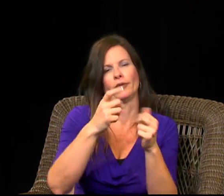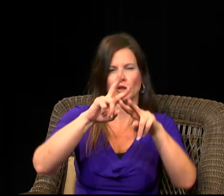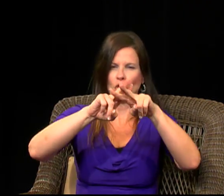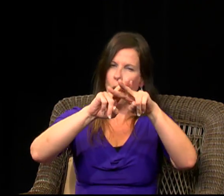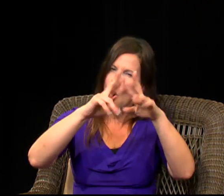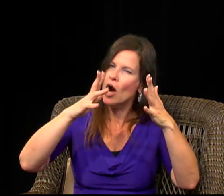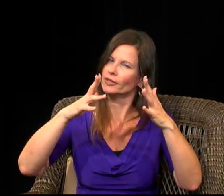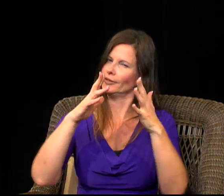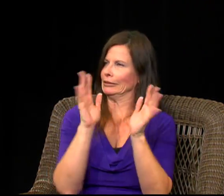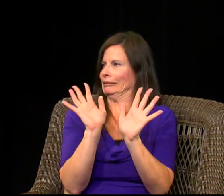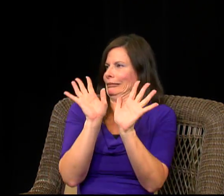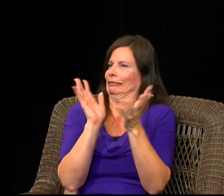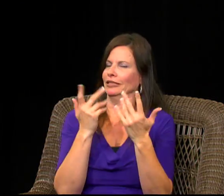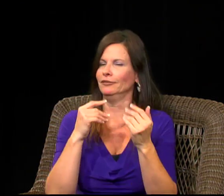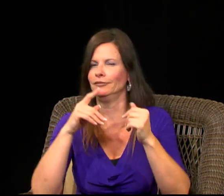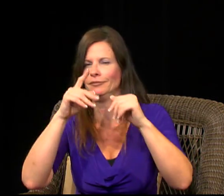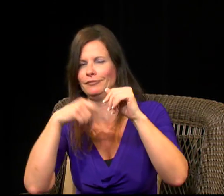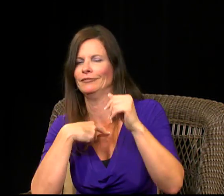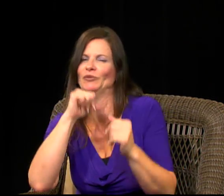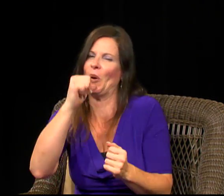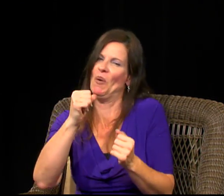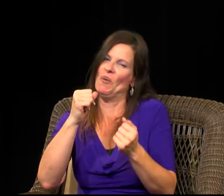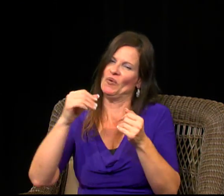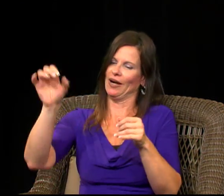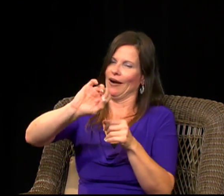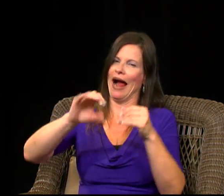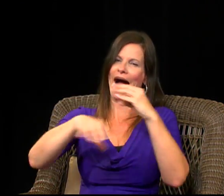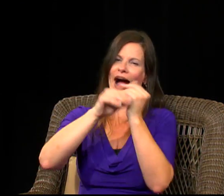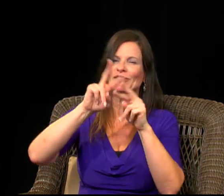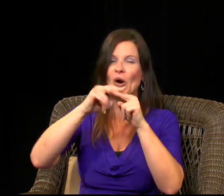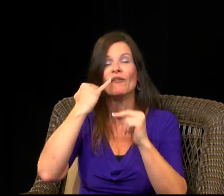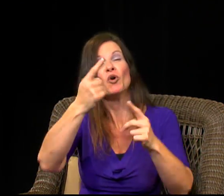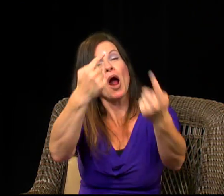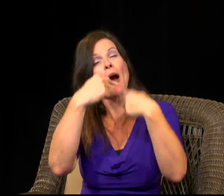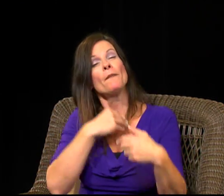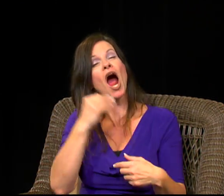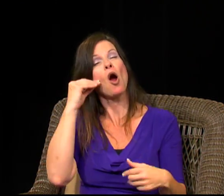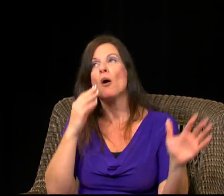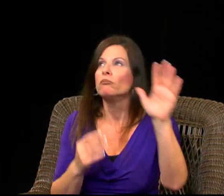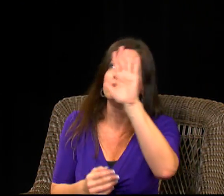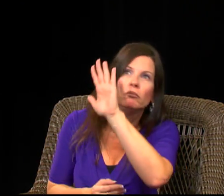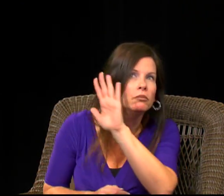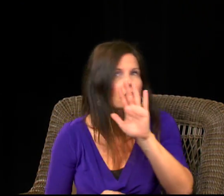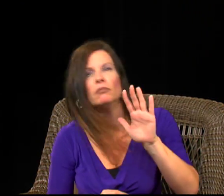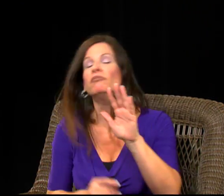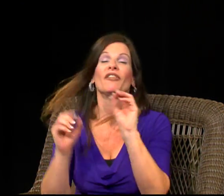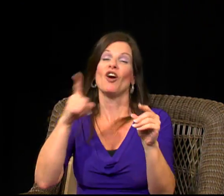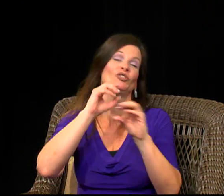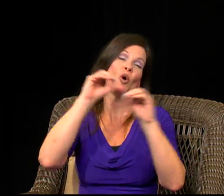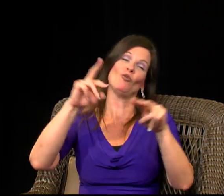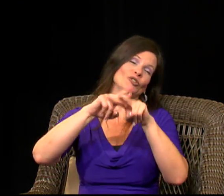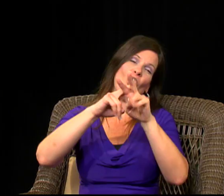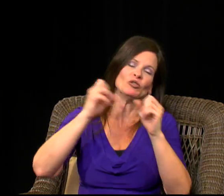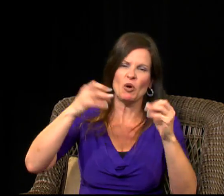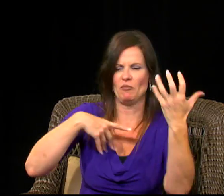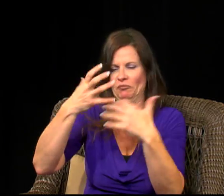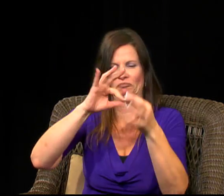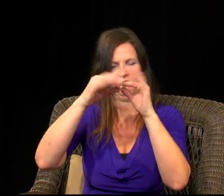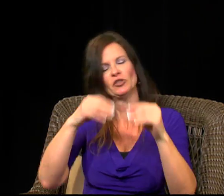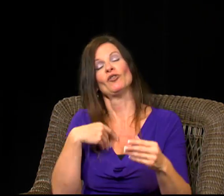And usually I try to avoid salt, actually. So I usually don't add any salt to whatever I eat. If you come to my